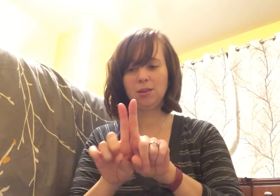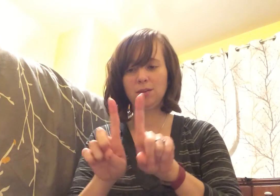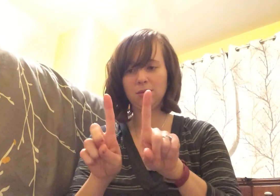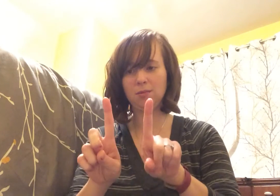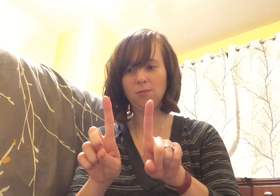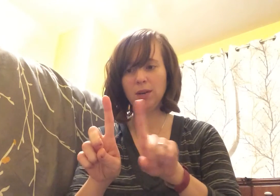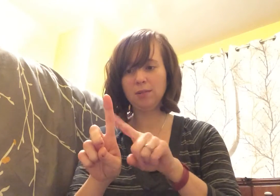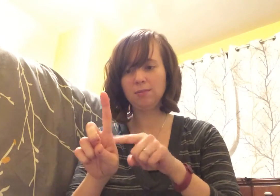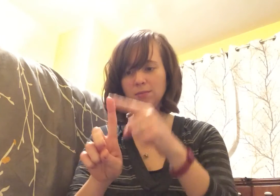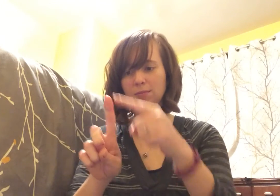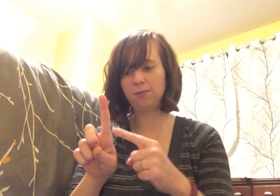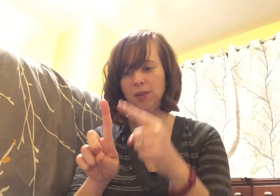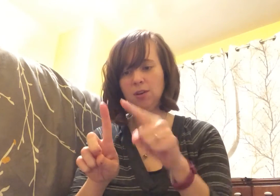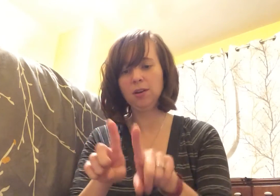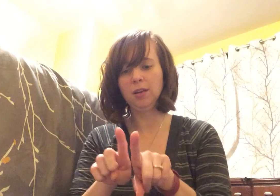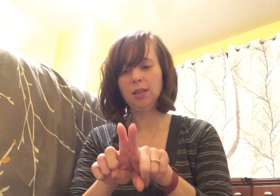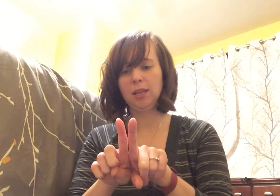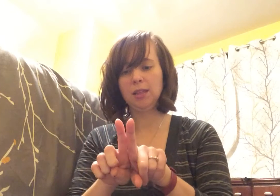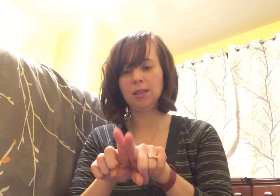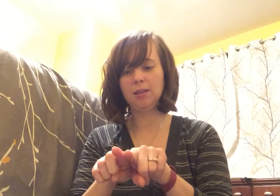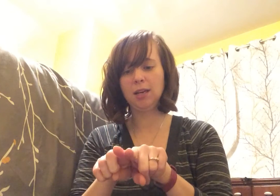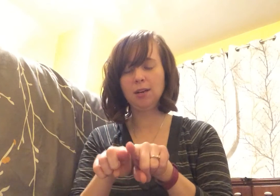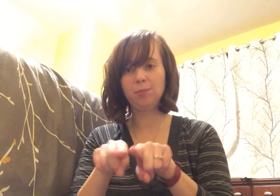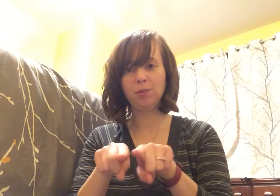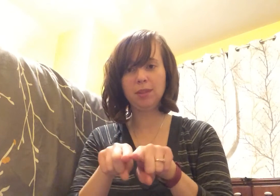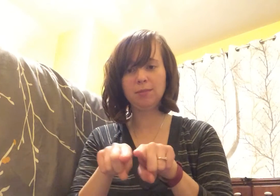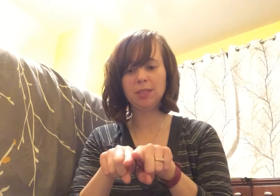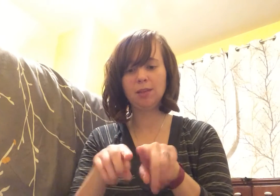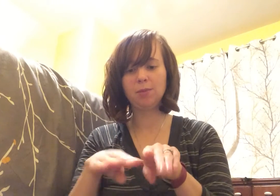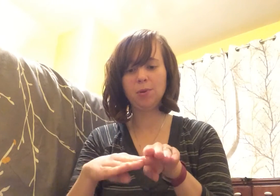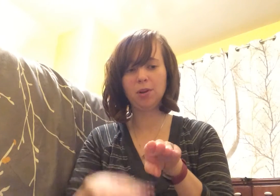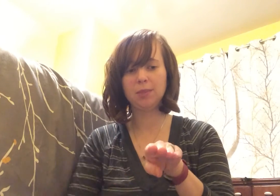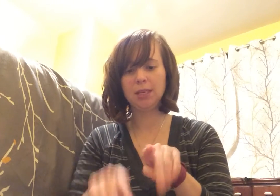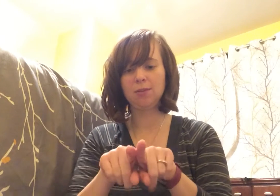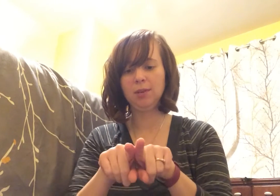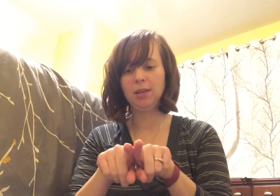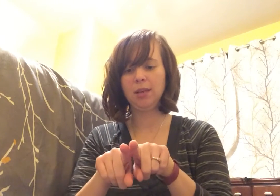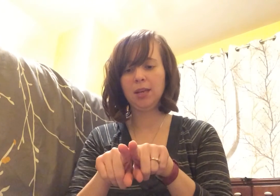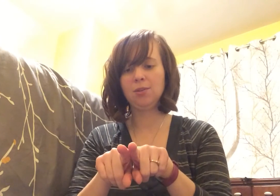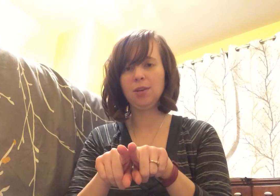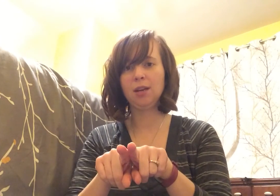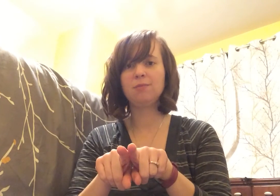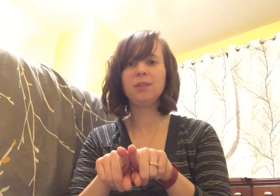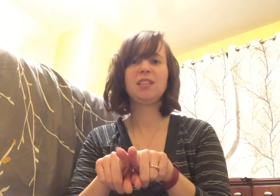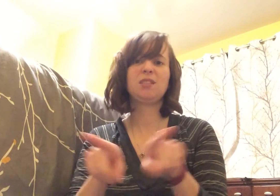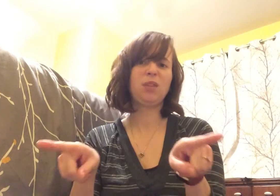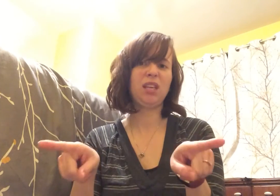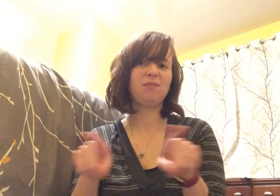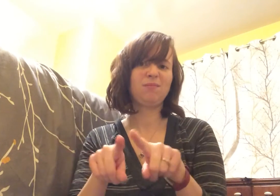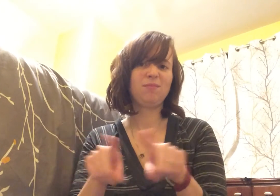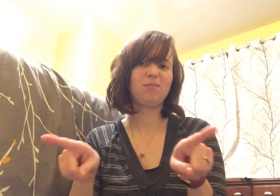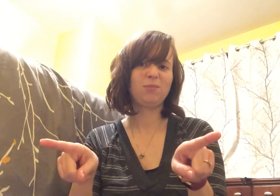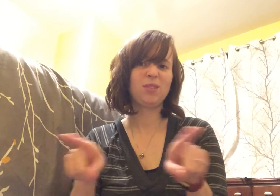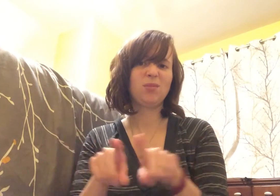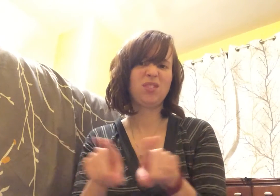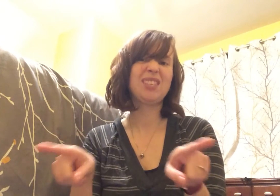your one finger and then kind of both of them together, palms down, and you kind of like split it. We went our